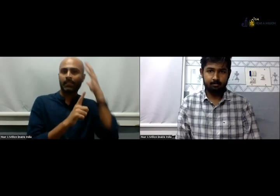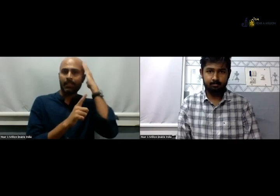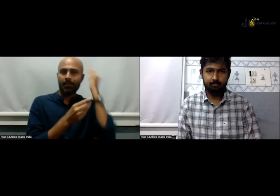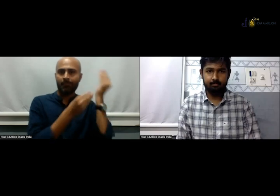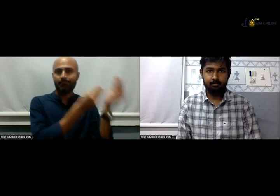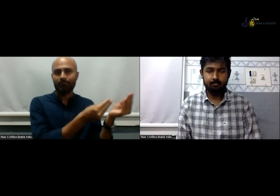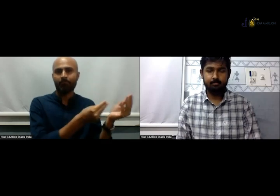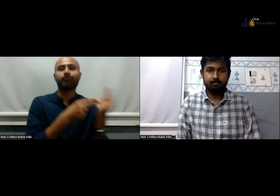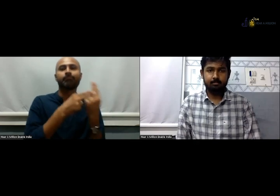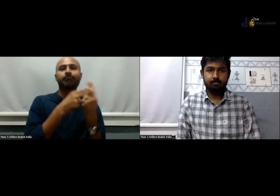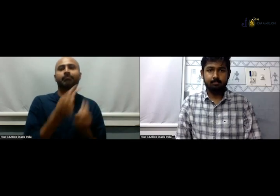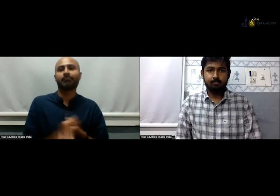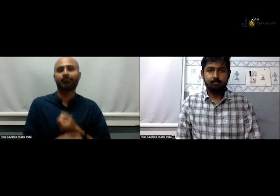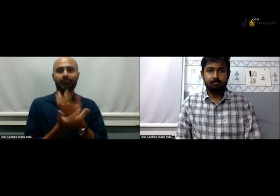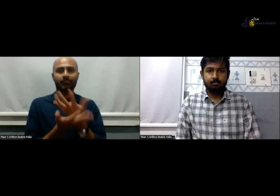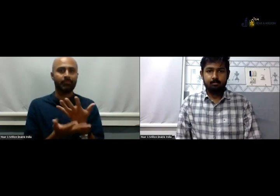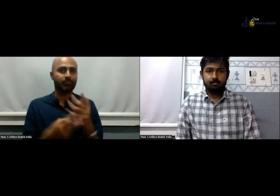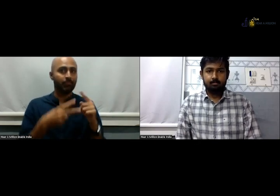her.